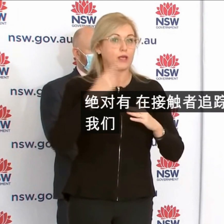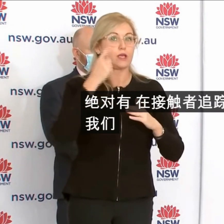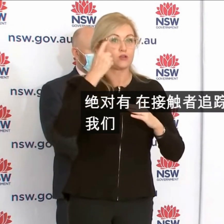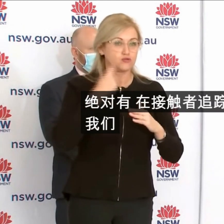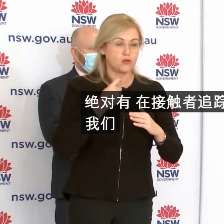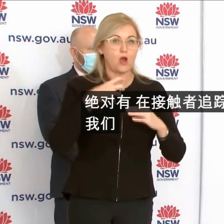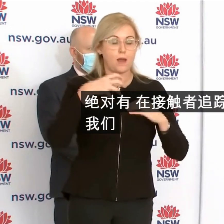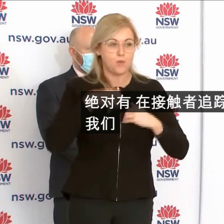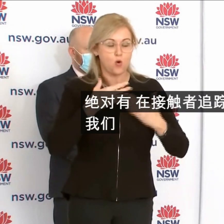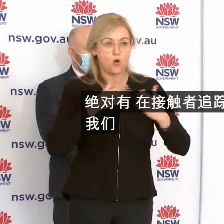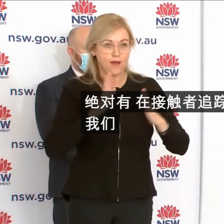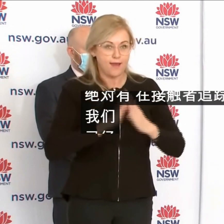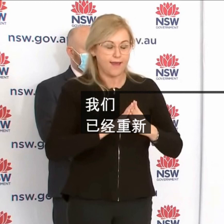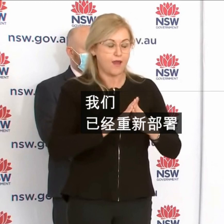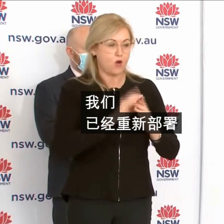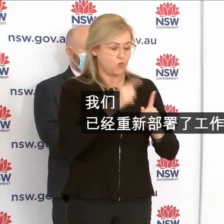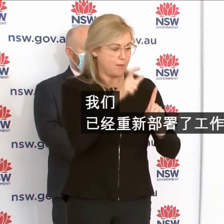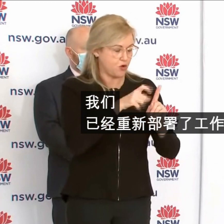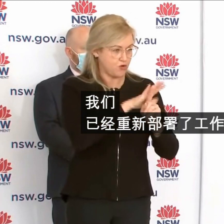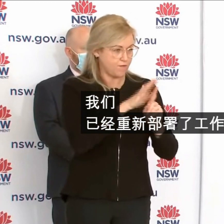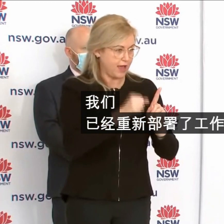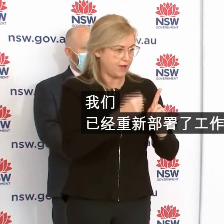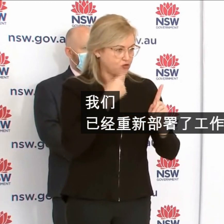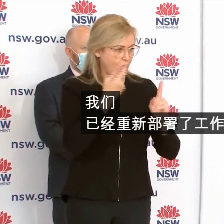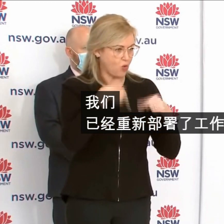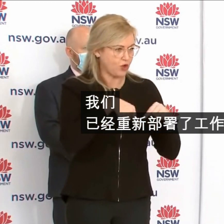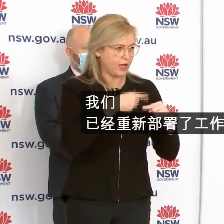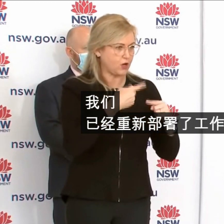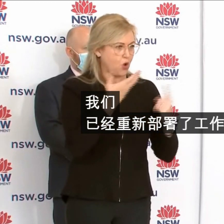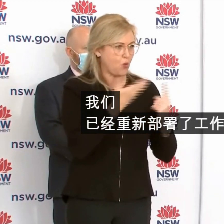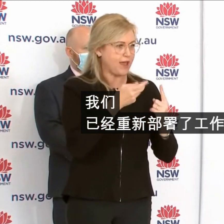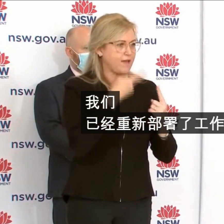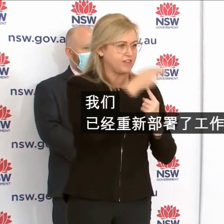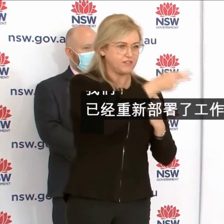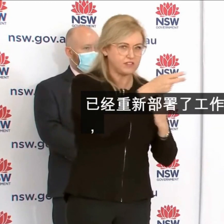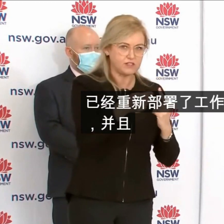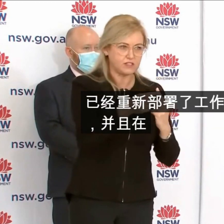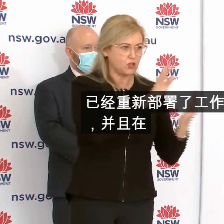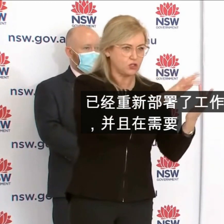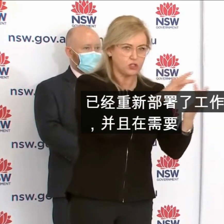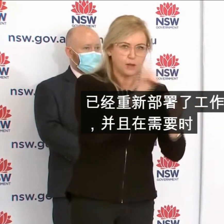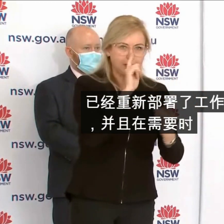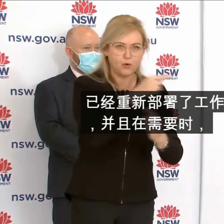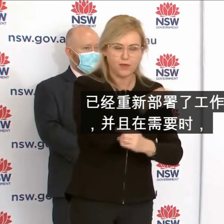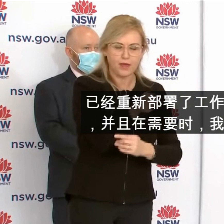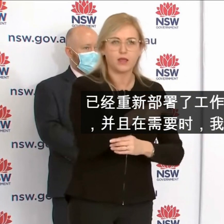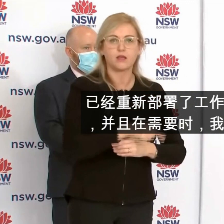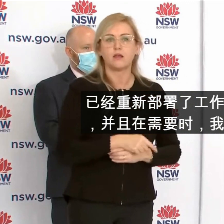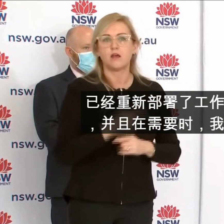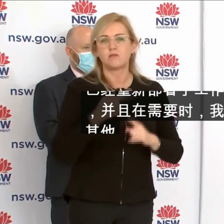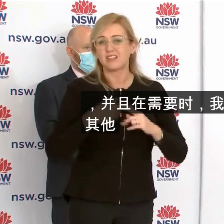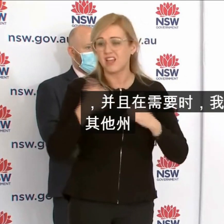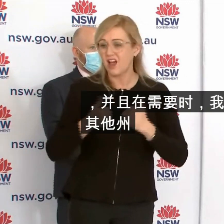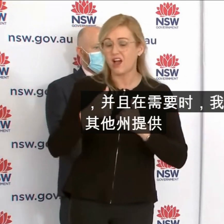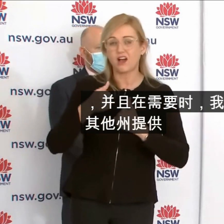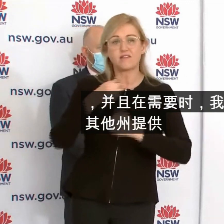terms of contact tracing. We have redeployed staff, grown that capacity, and as and when needed, we'll